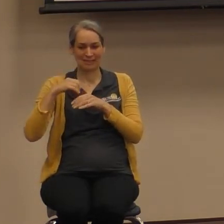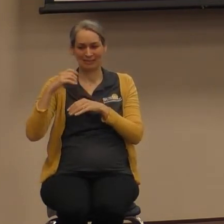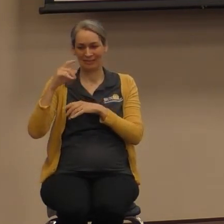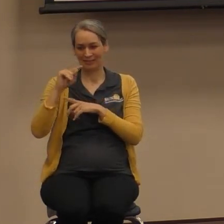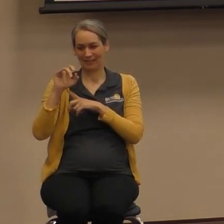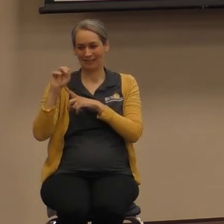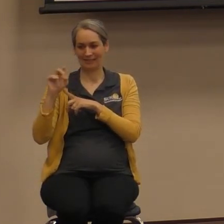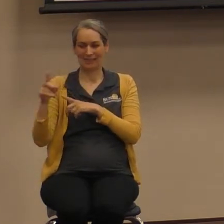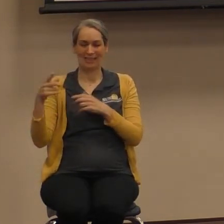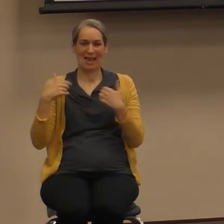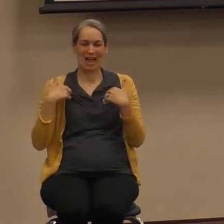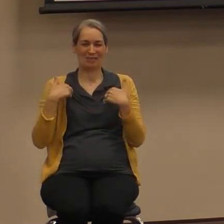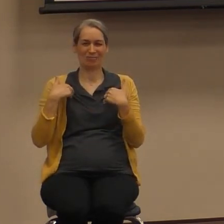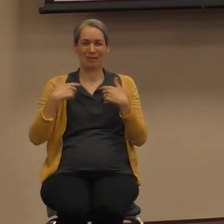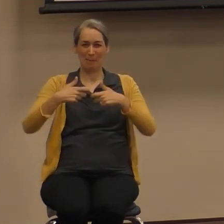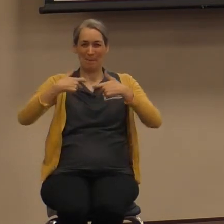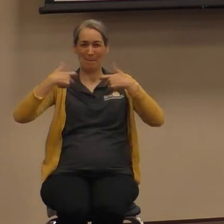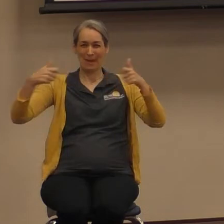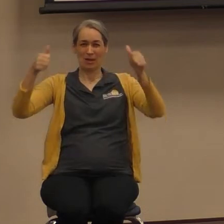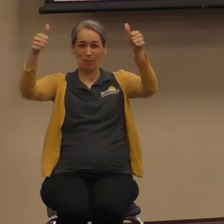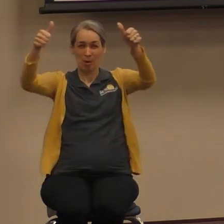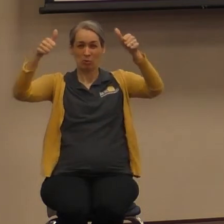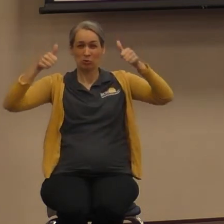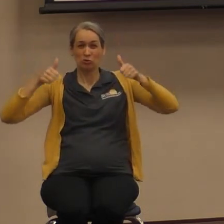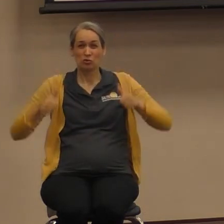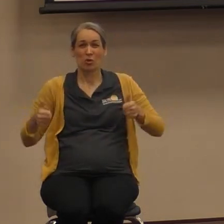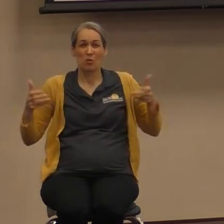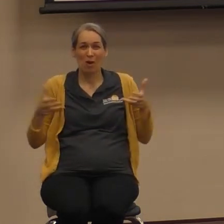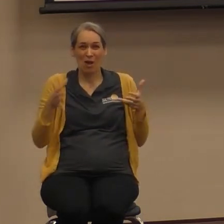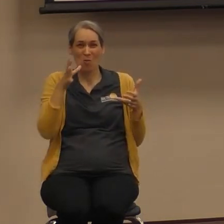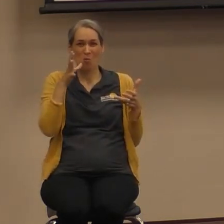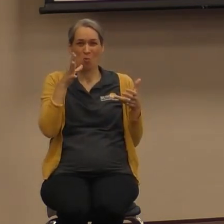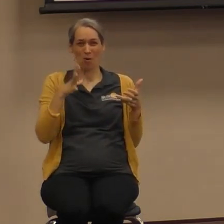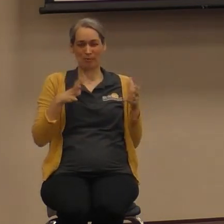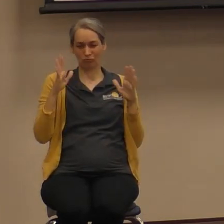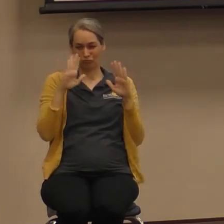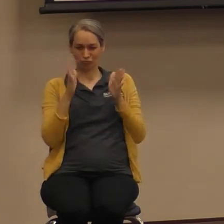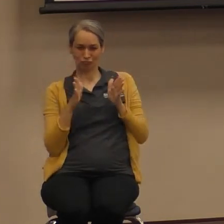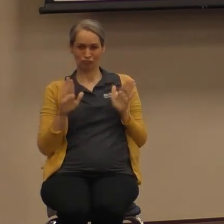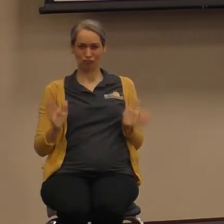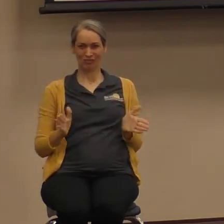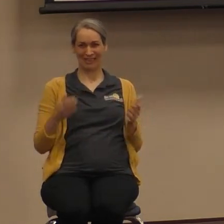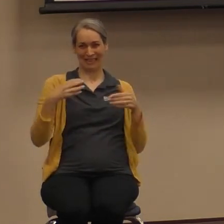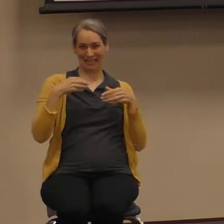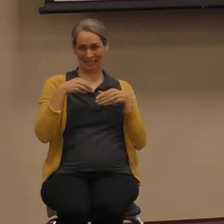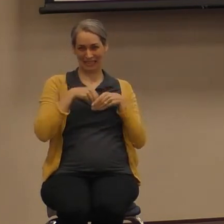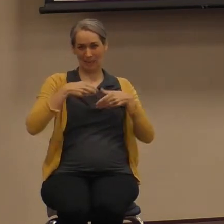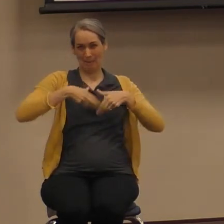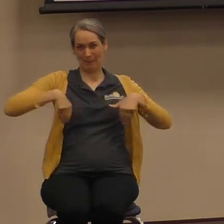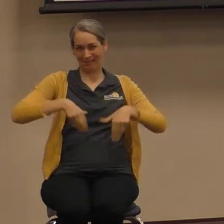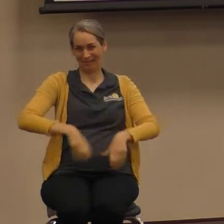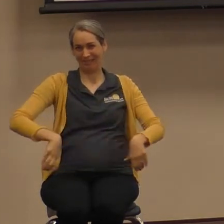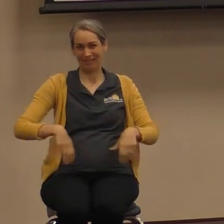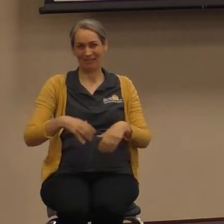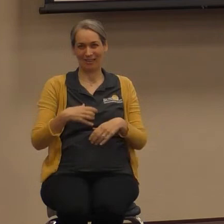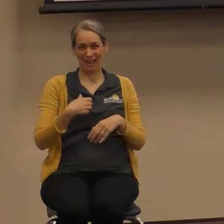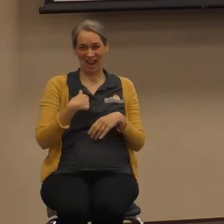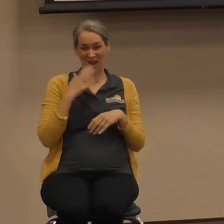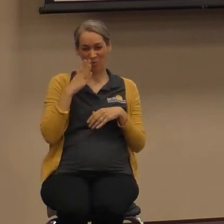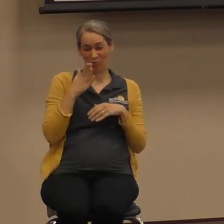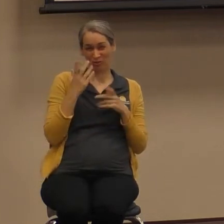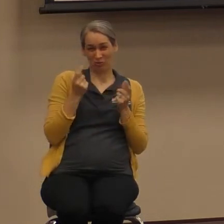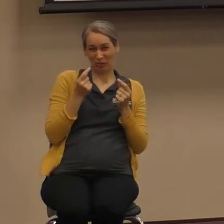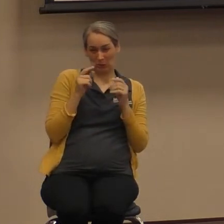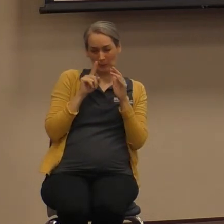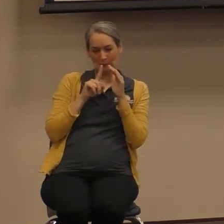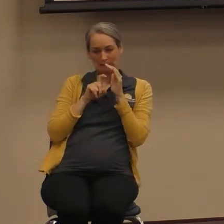a woman in a bikini. And I remember finding myself sneaking into his room at times to look at it because it just felt really good.